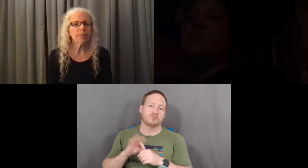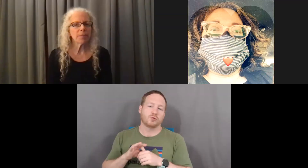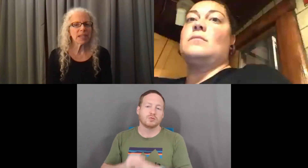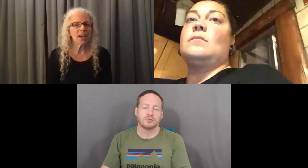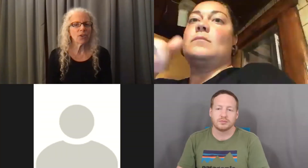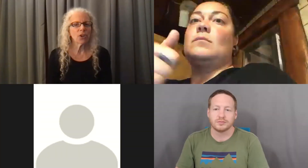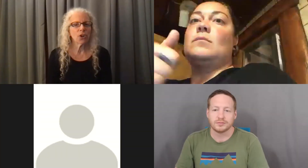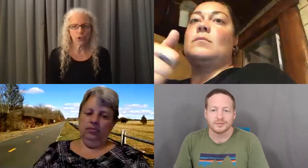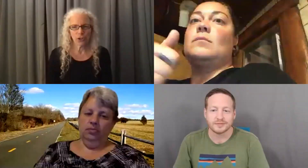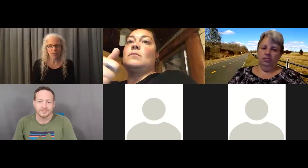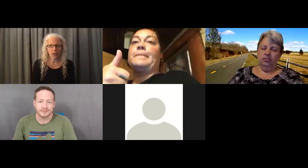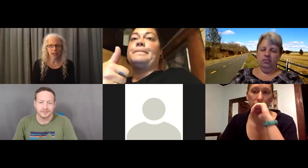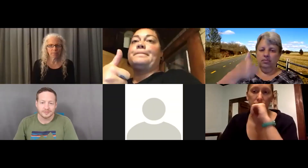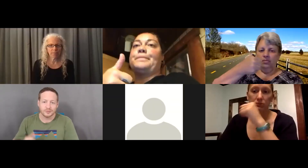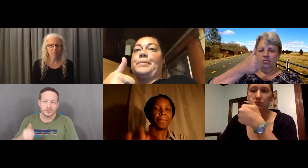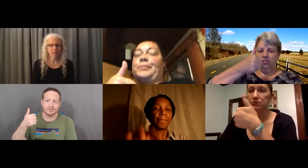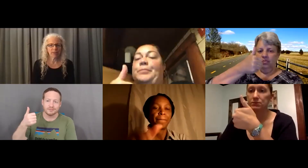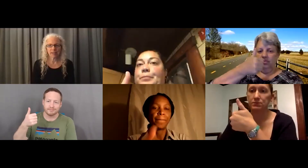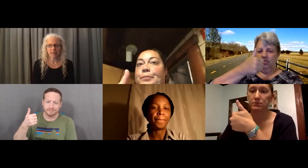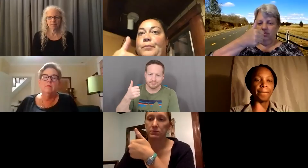thumbs down, or you're not voting.